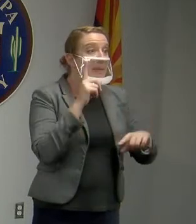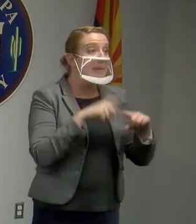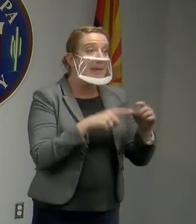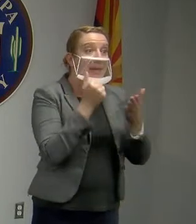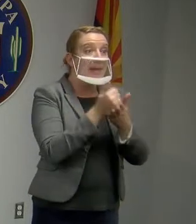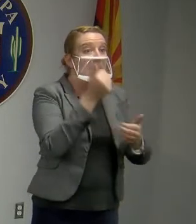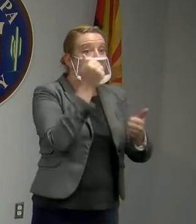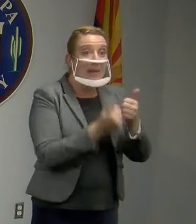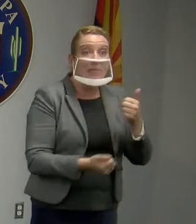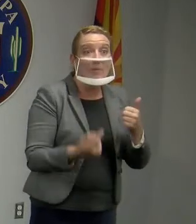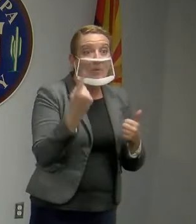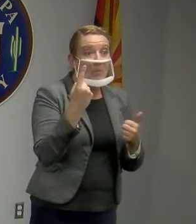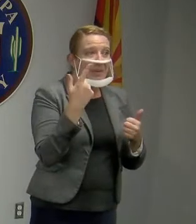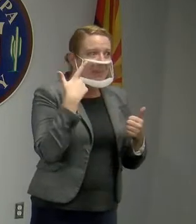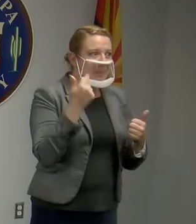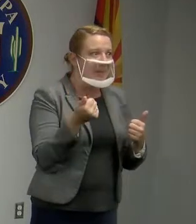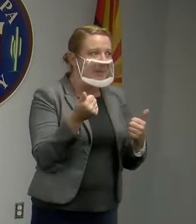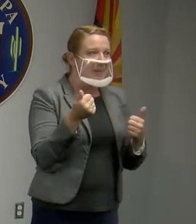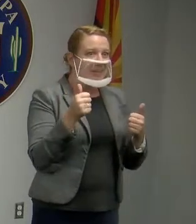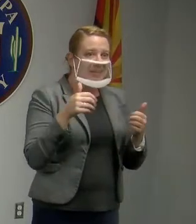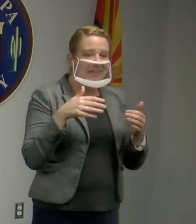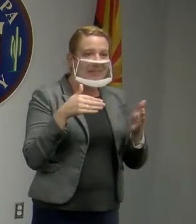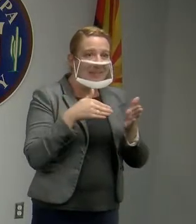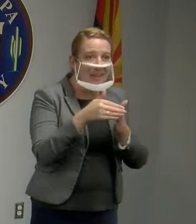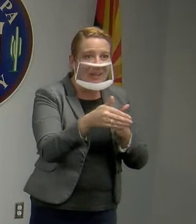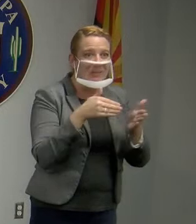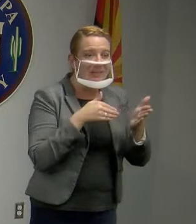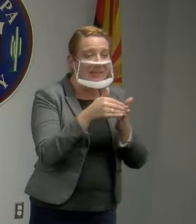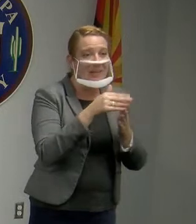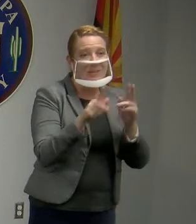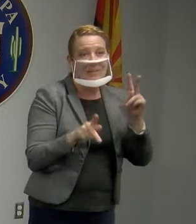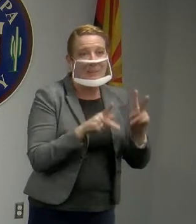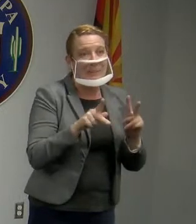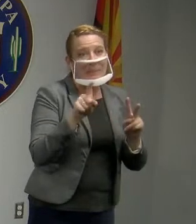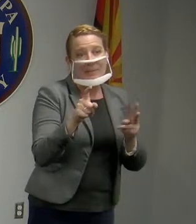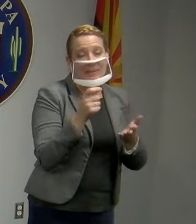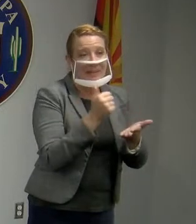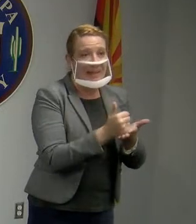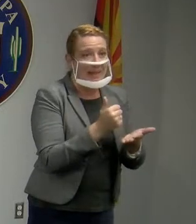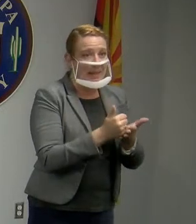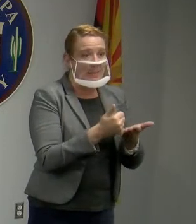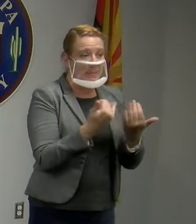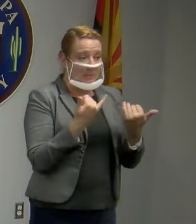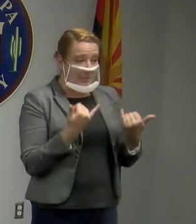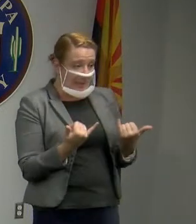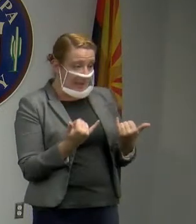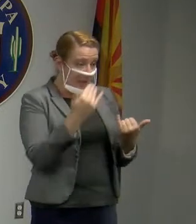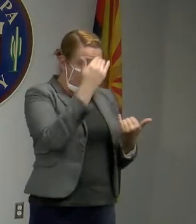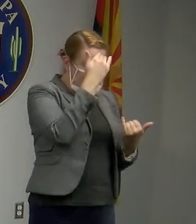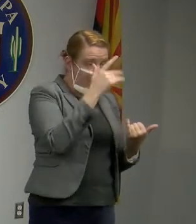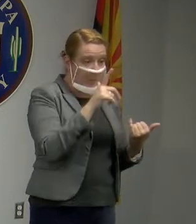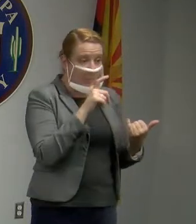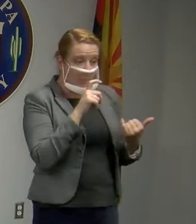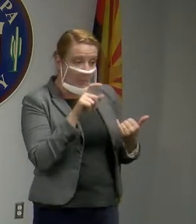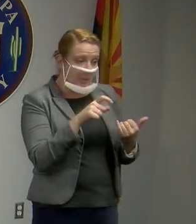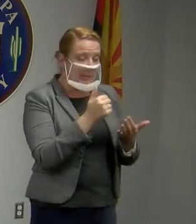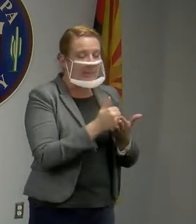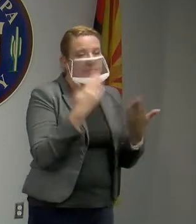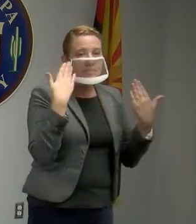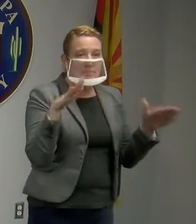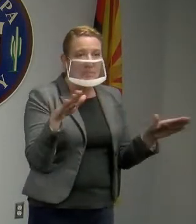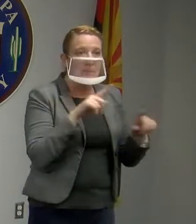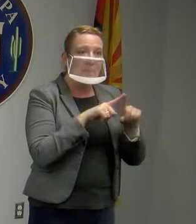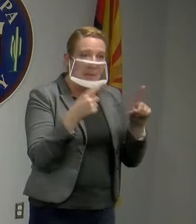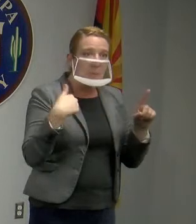of thousands of people impact. So we're going into an uncharted territory in terms of what we'll know. But we know that there's hundreds